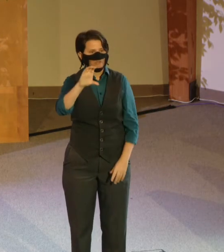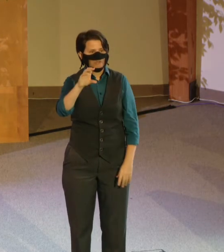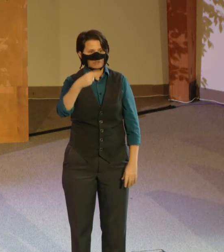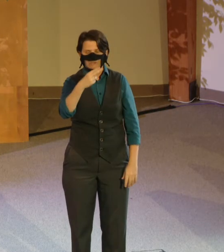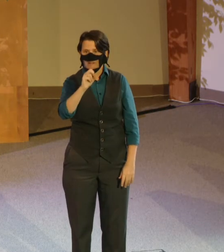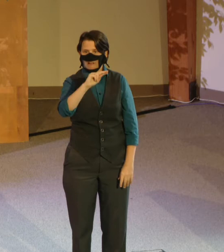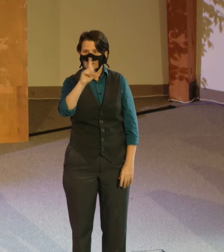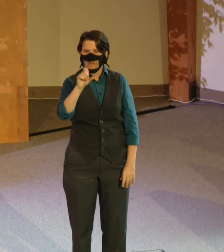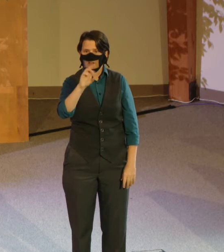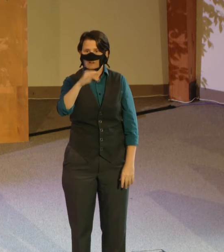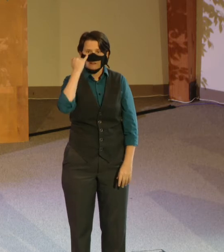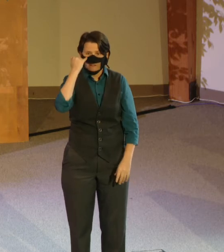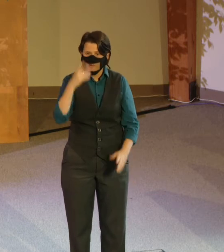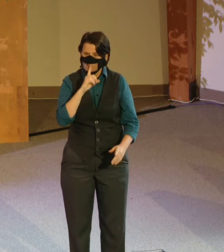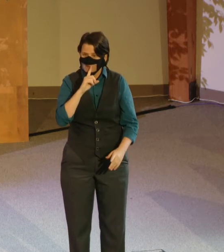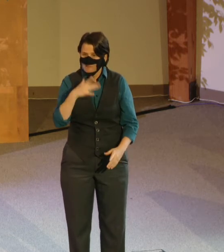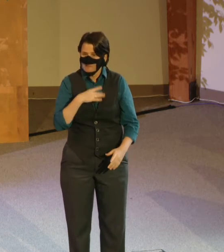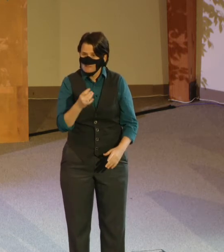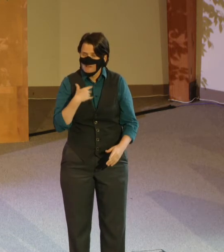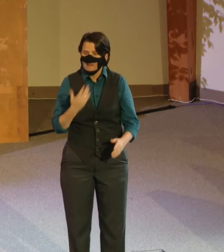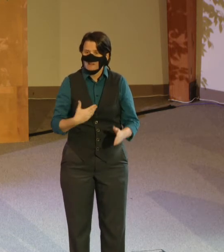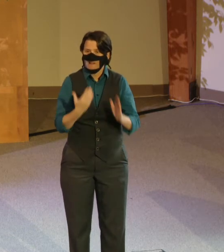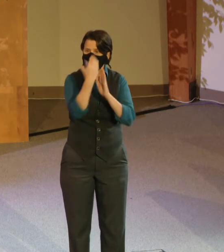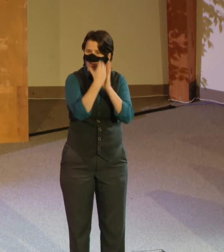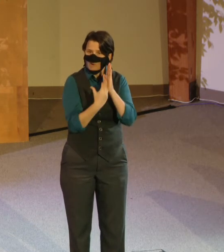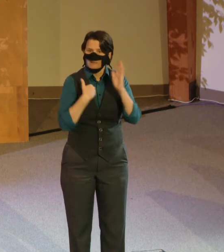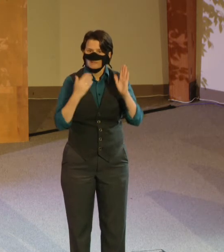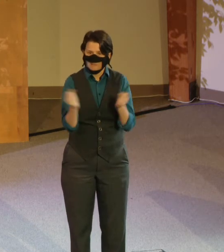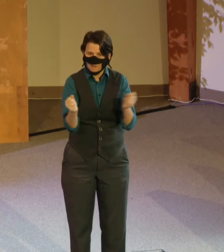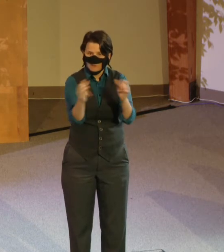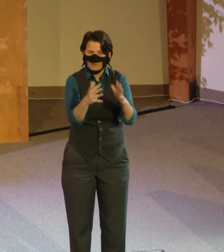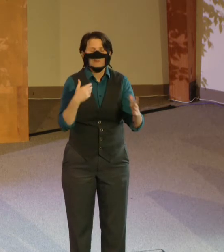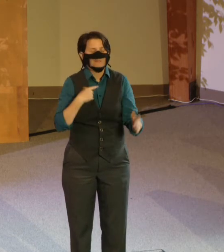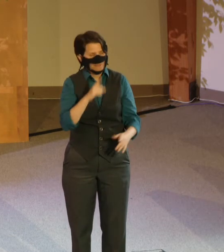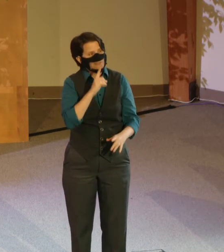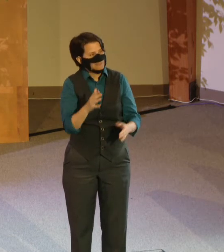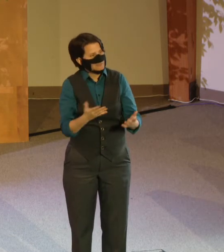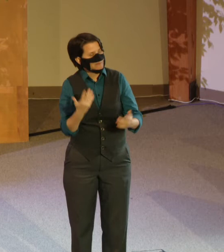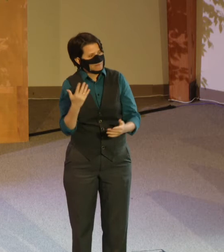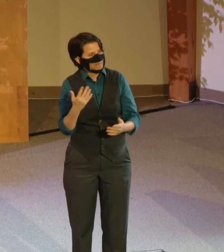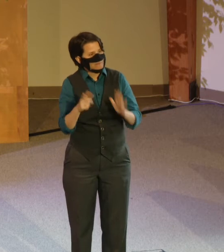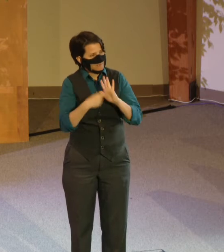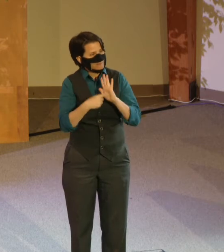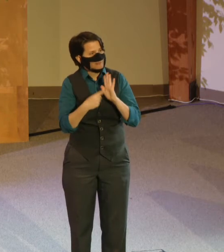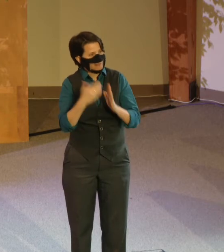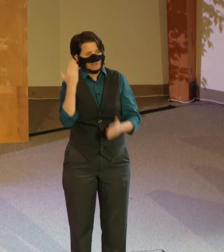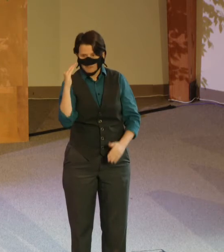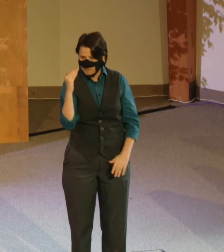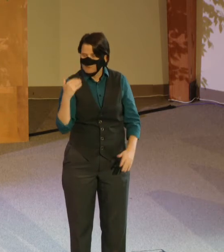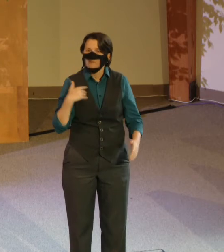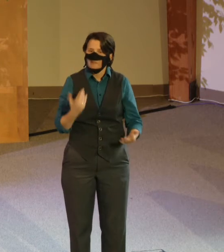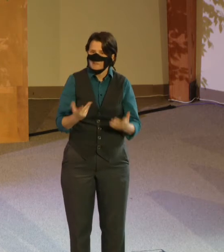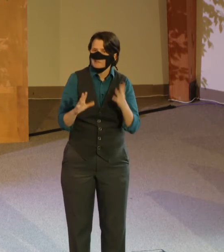in Miracles, this is quite similar work. And it's just like, you know, every time there's a revelation, it just, there's an extra oomph,